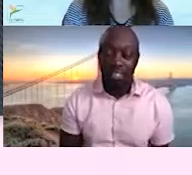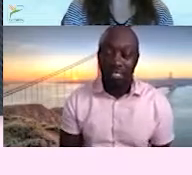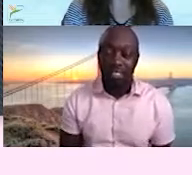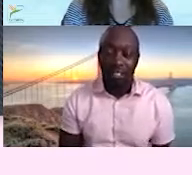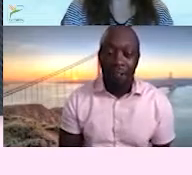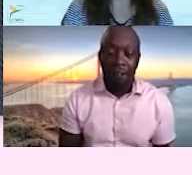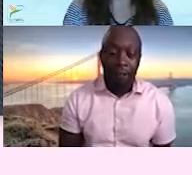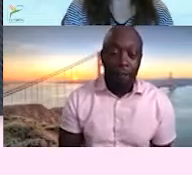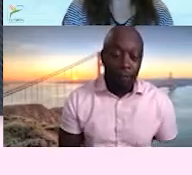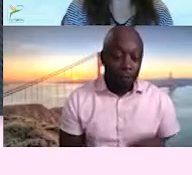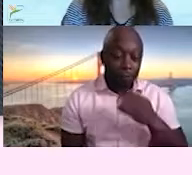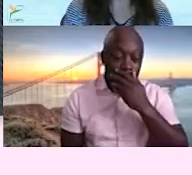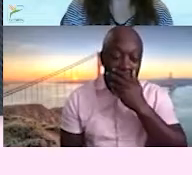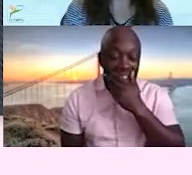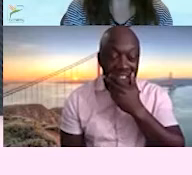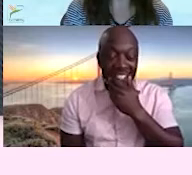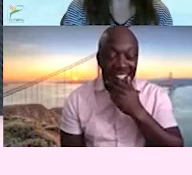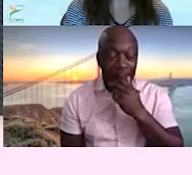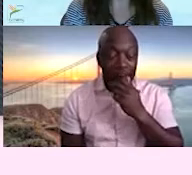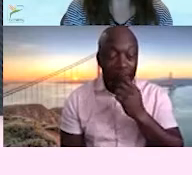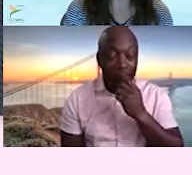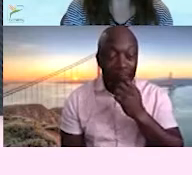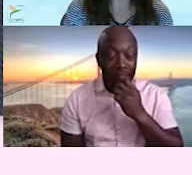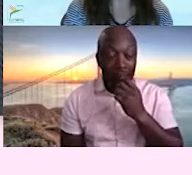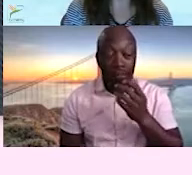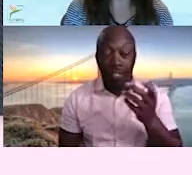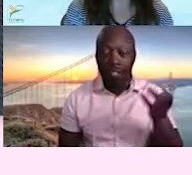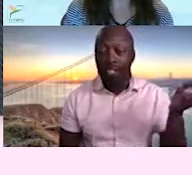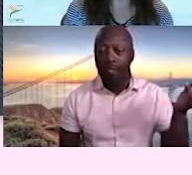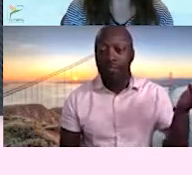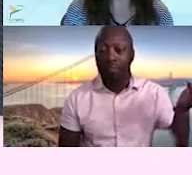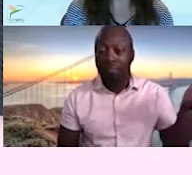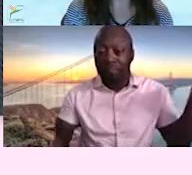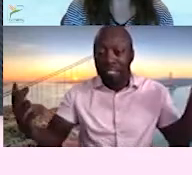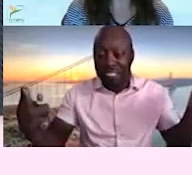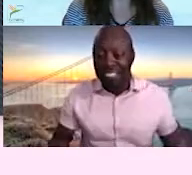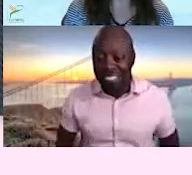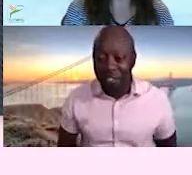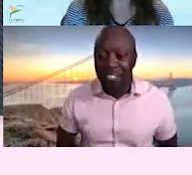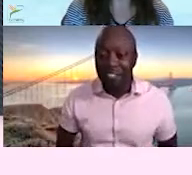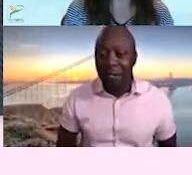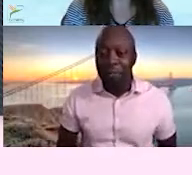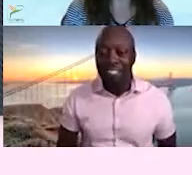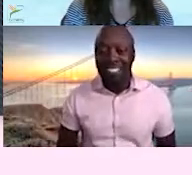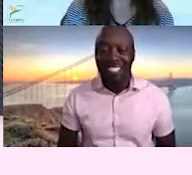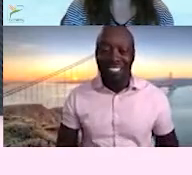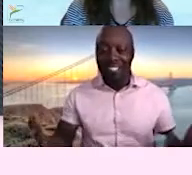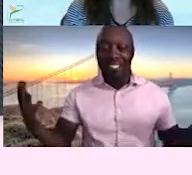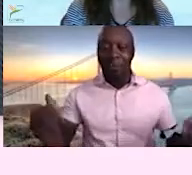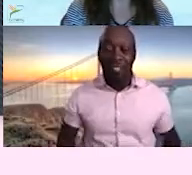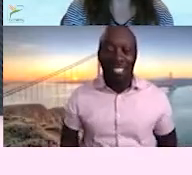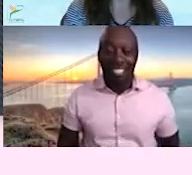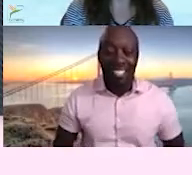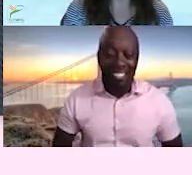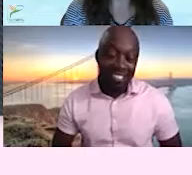special need. So if they what if they are deaf? That'll help. That's the